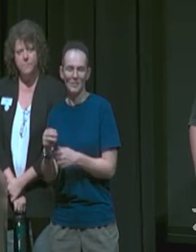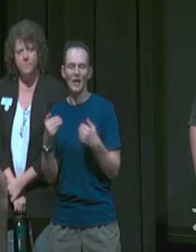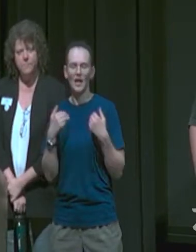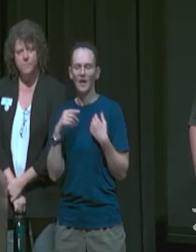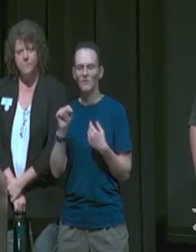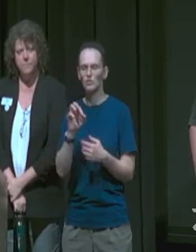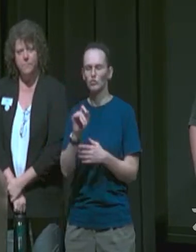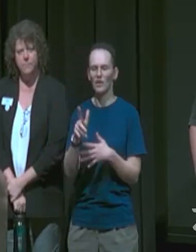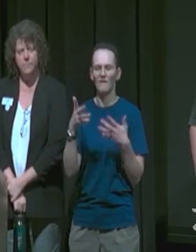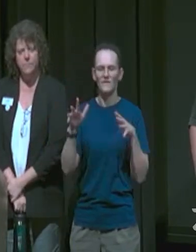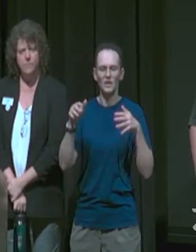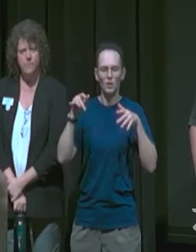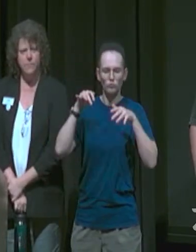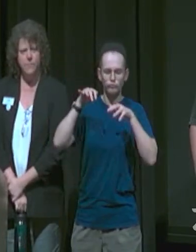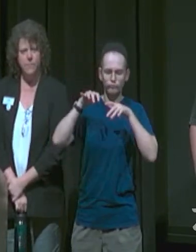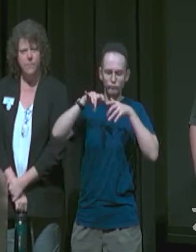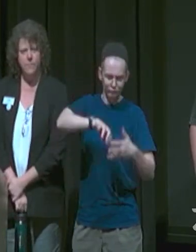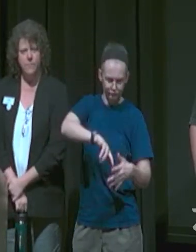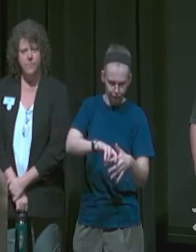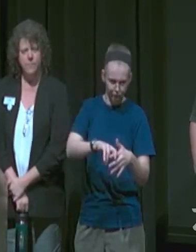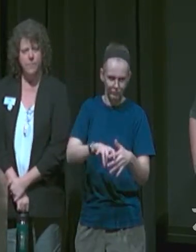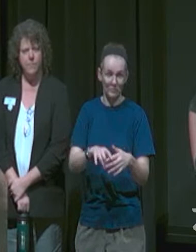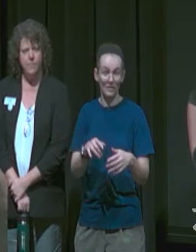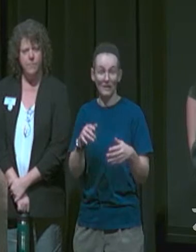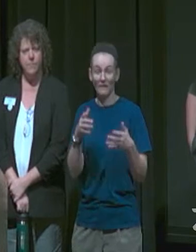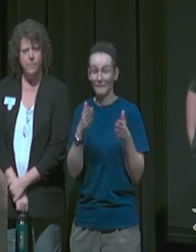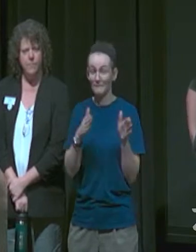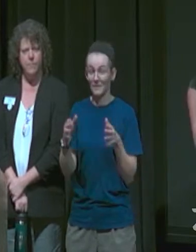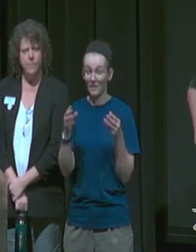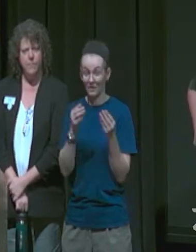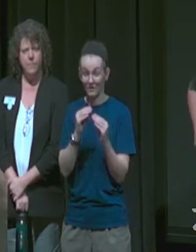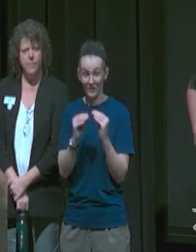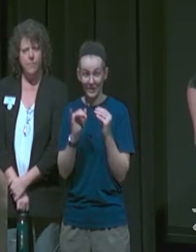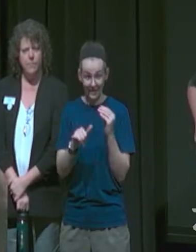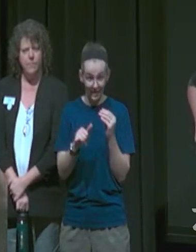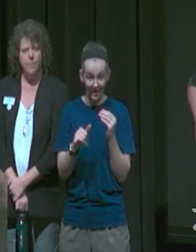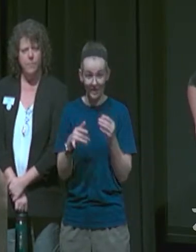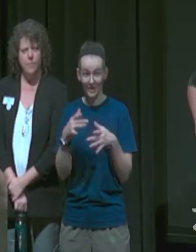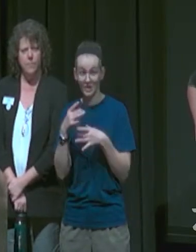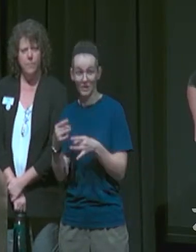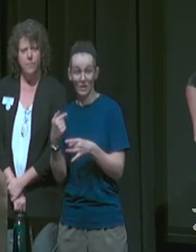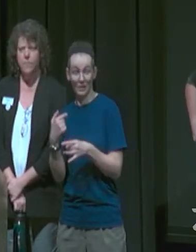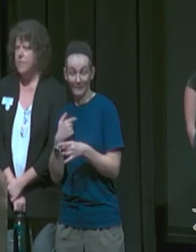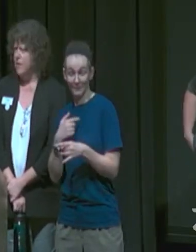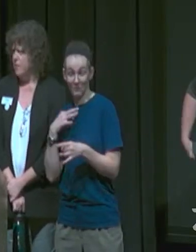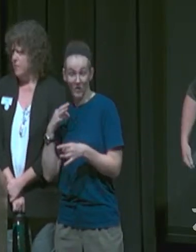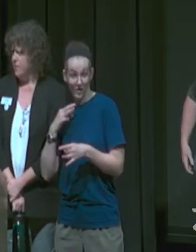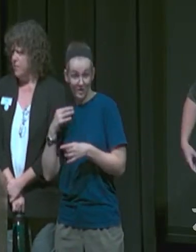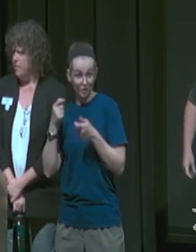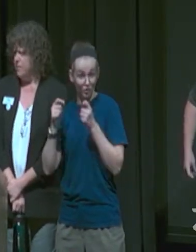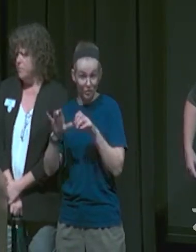avalanched. Is there any plans of remediating that, and would you be interested in any volunteer effort?